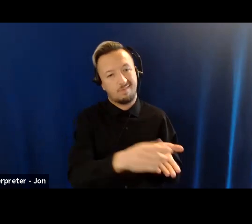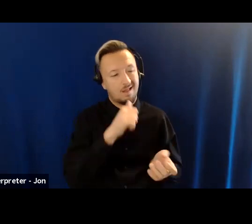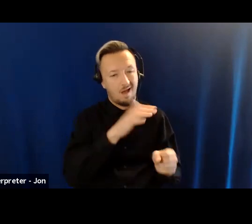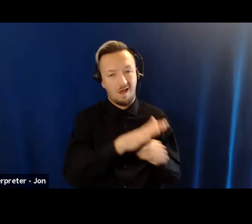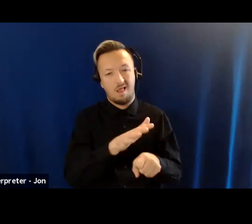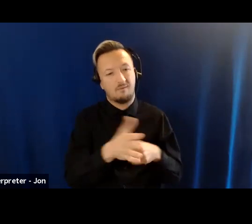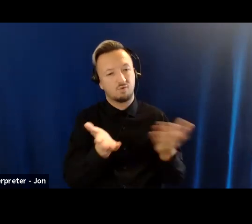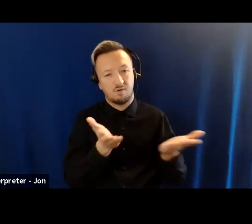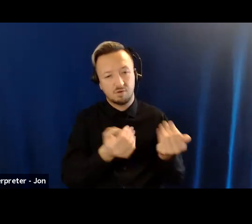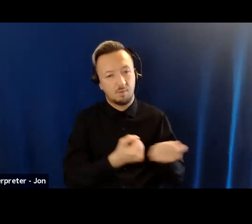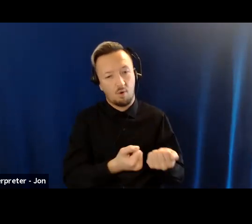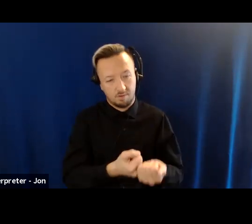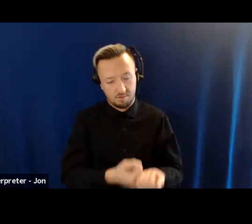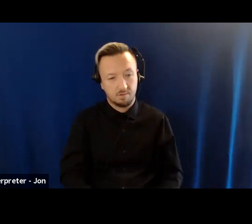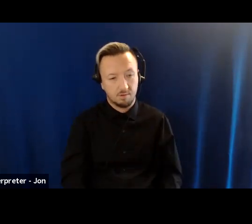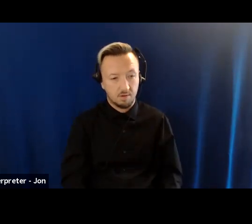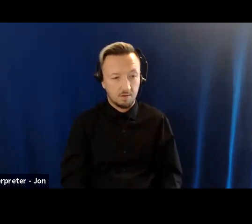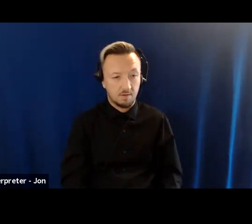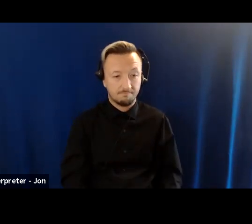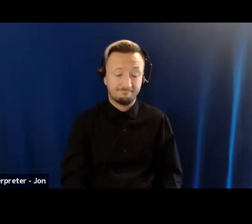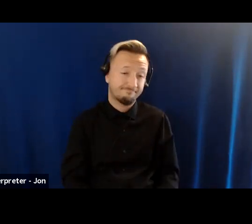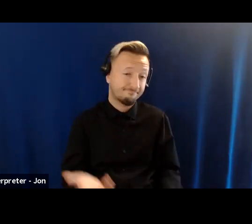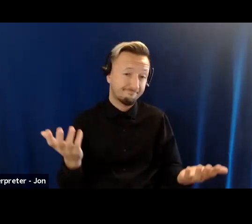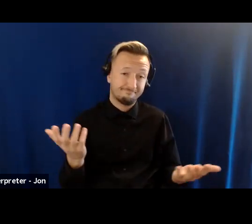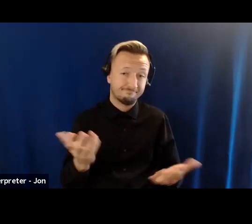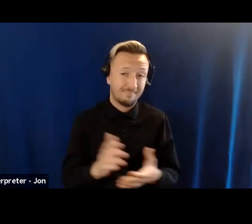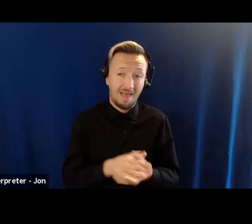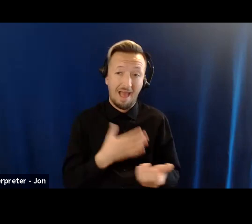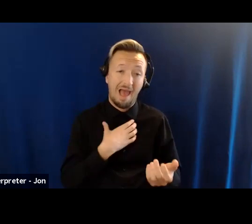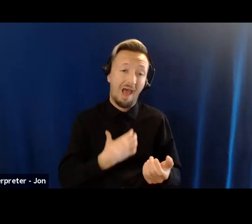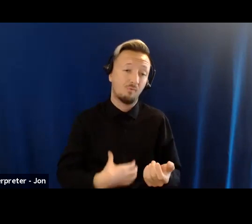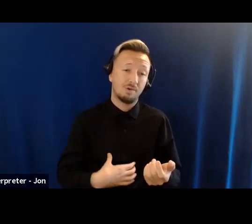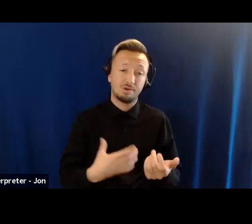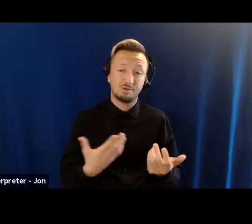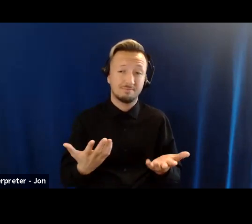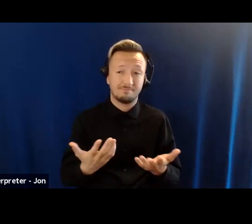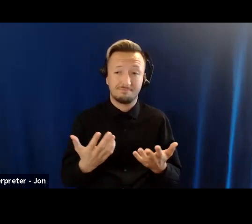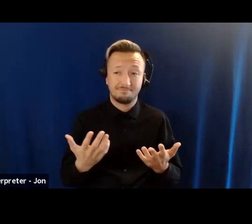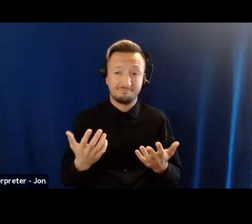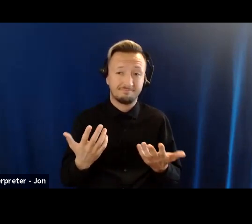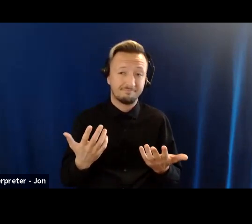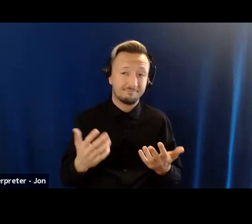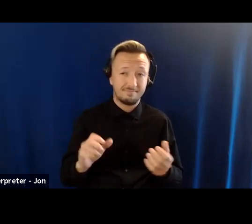and supports. And, I wish I had some great